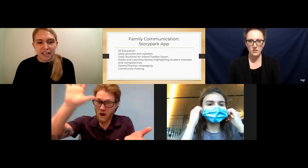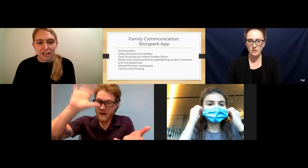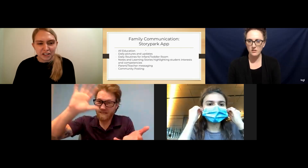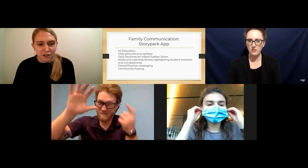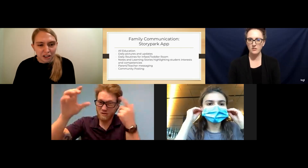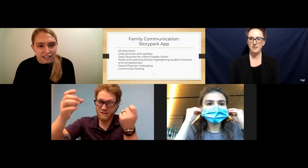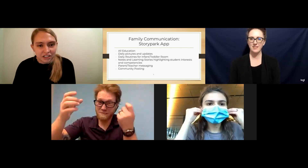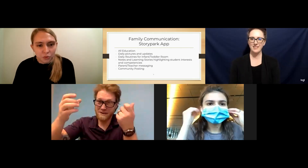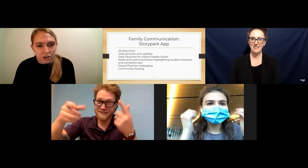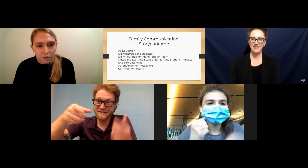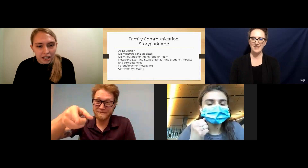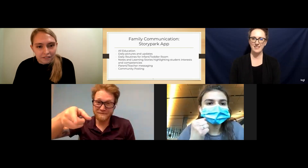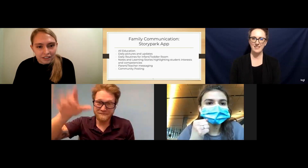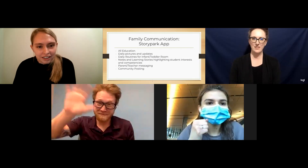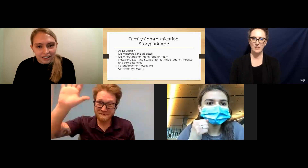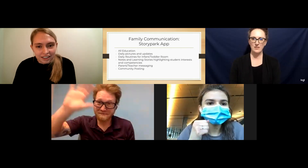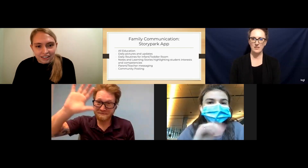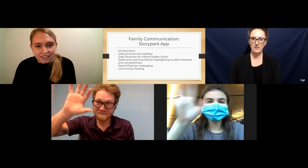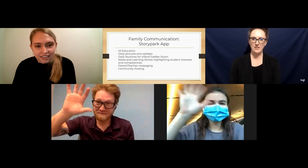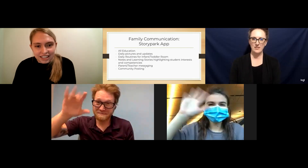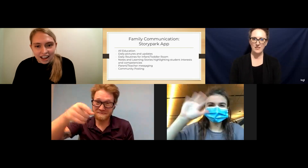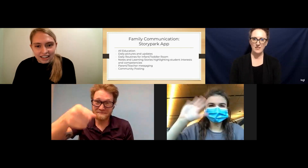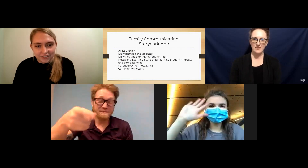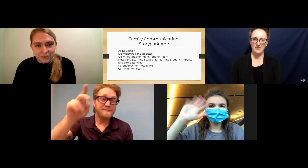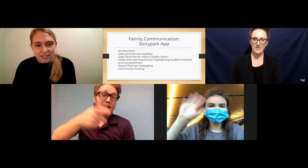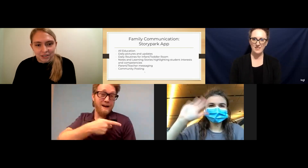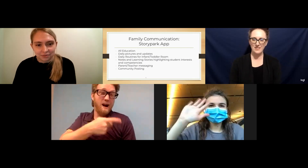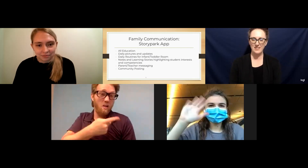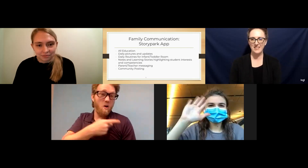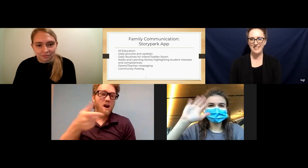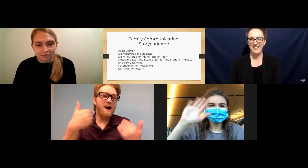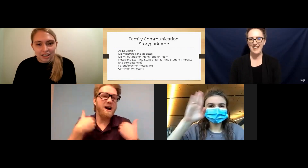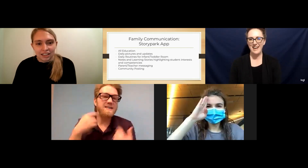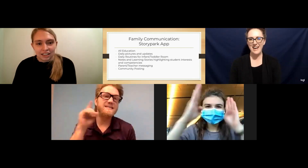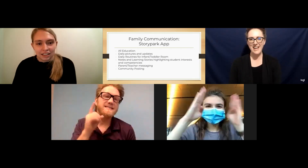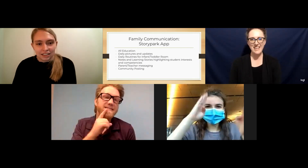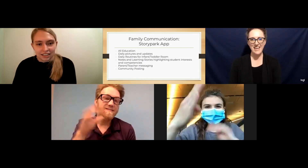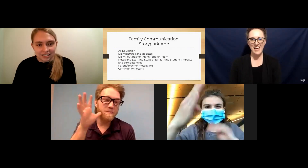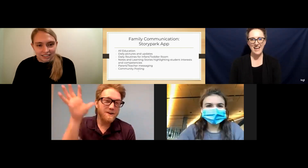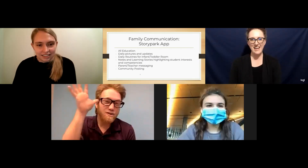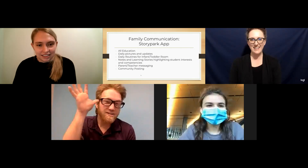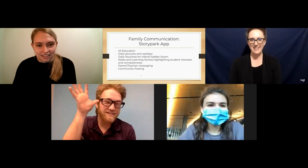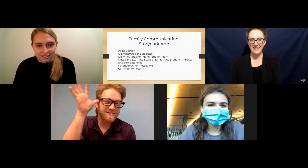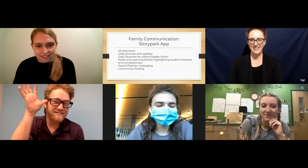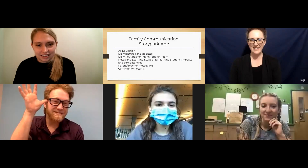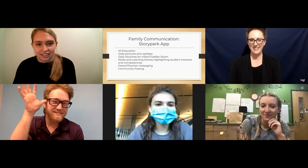Kaliona Heneheo Kalani, do you want to wave? Say hi to everyone. Hi,